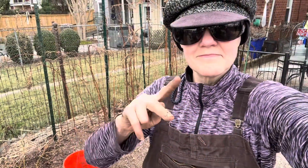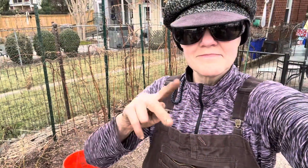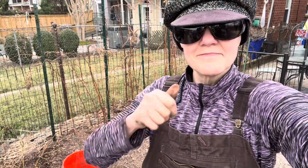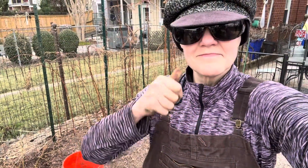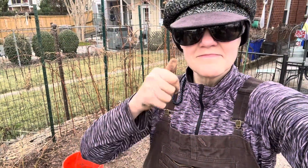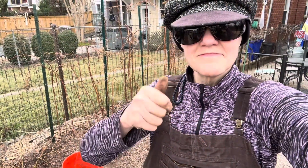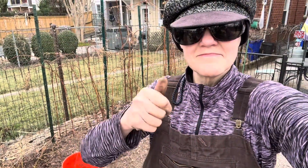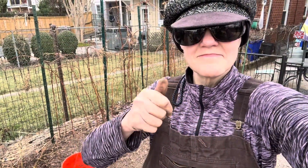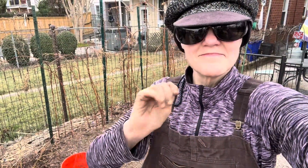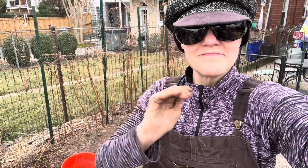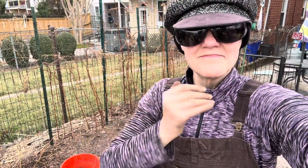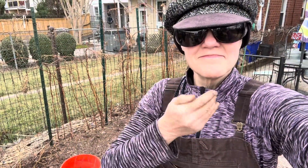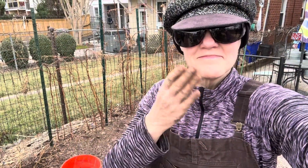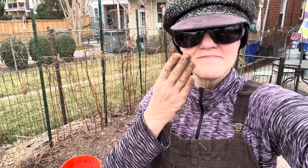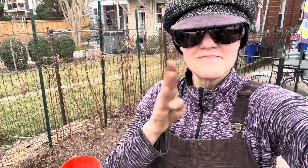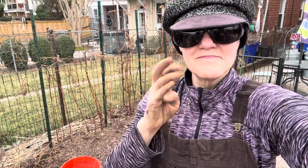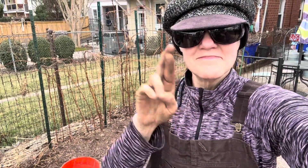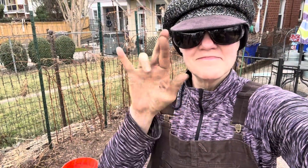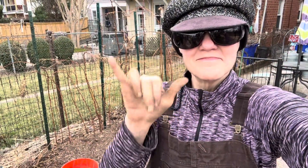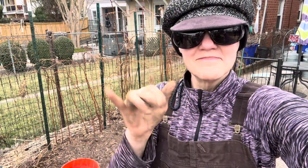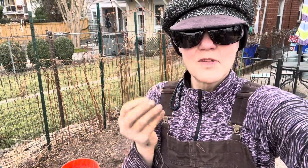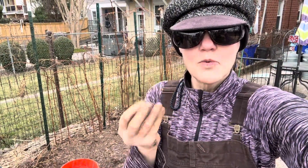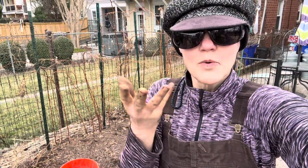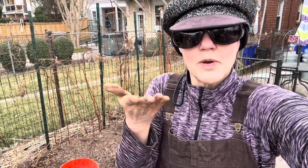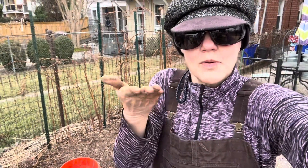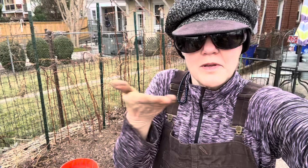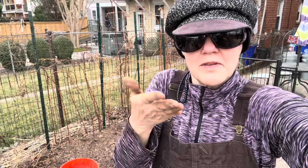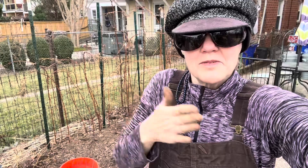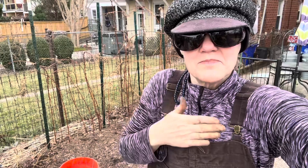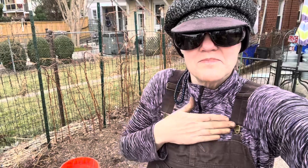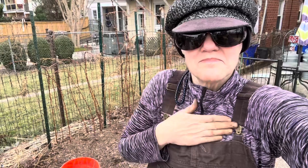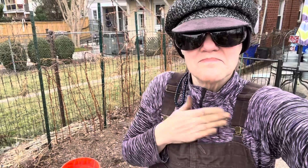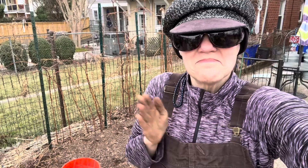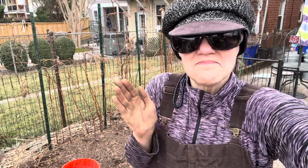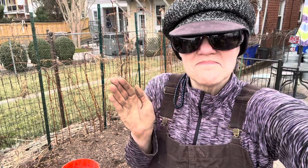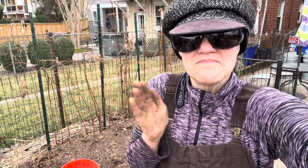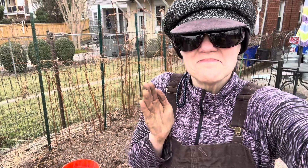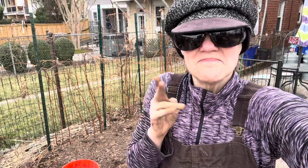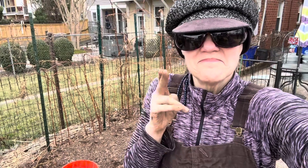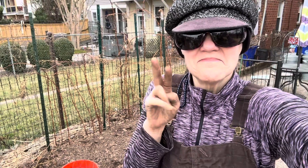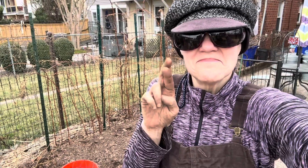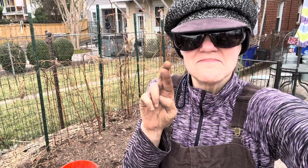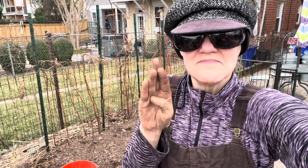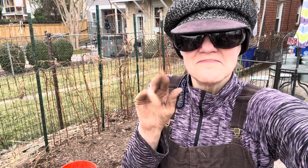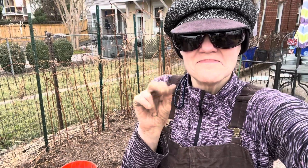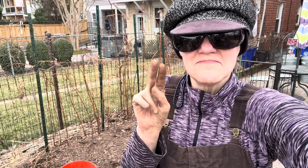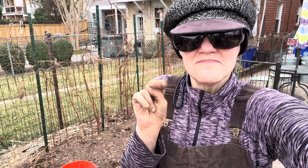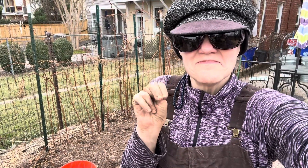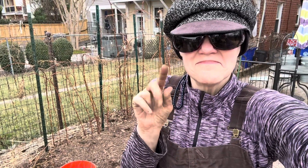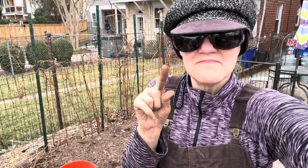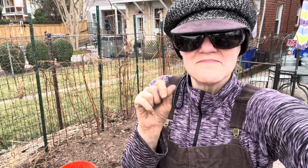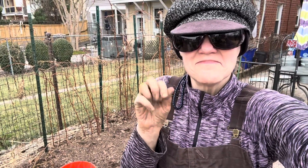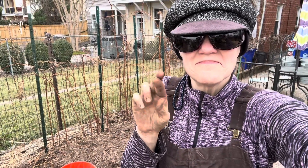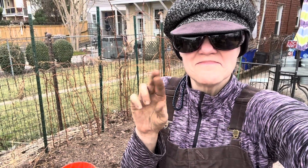Come back to follow the progress of our blueberry bush here in our small urban